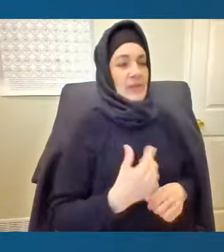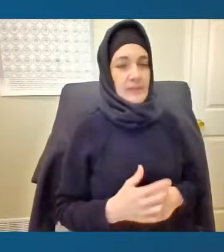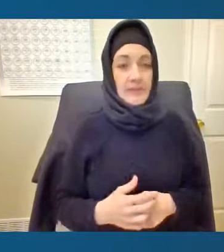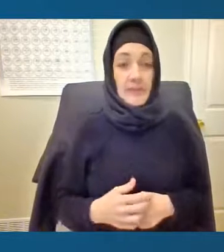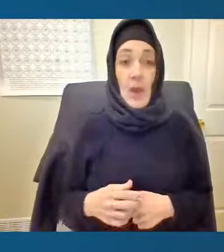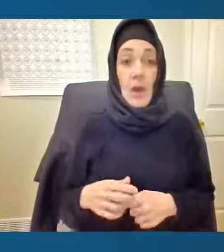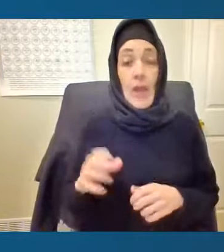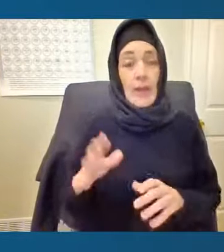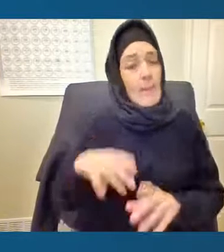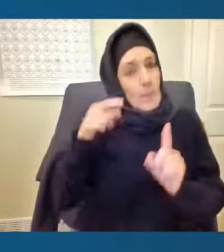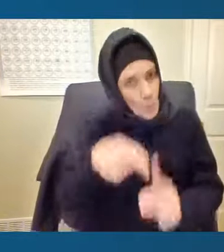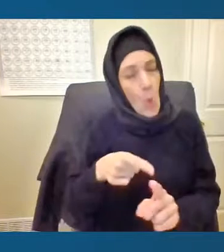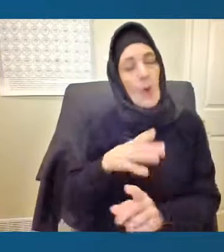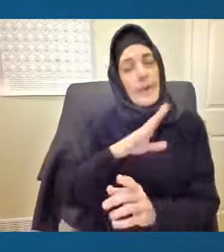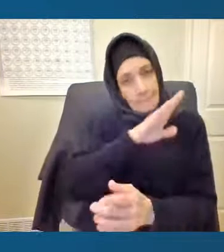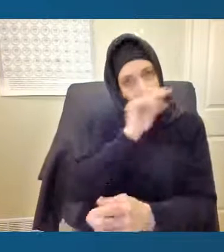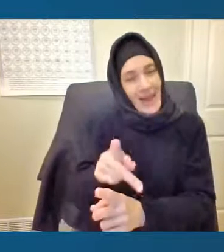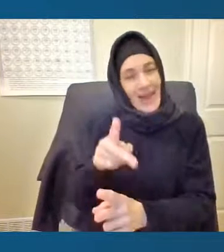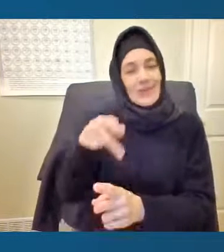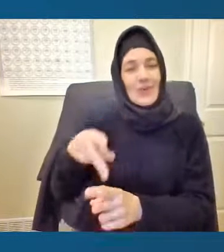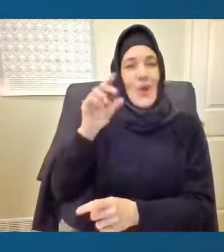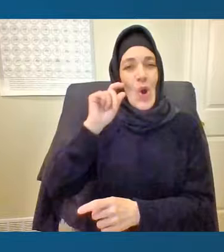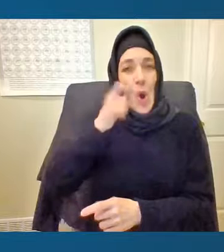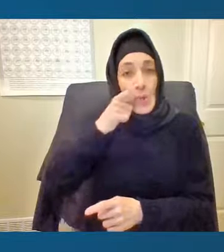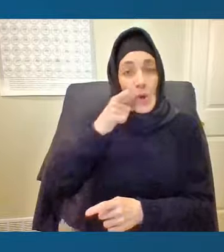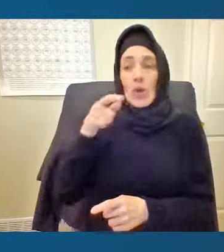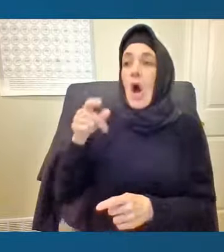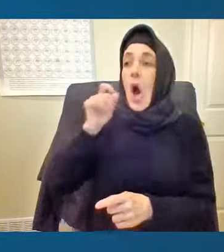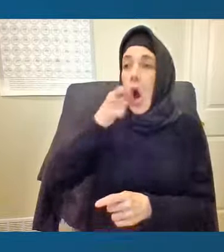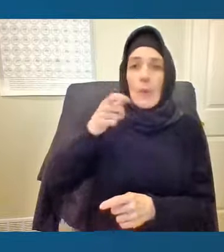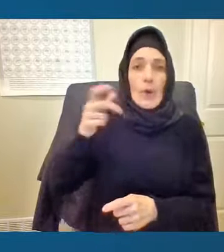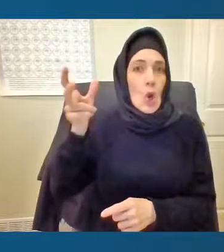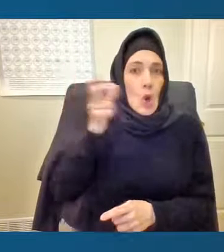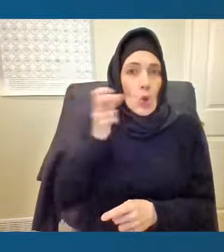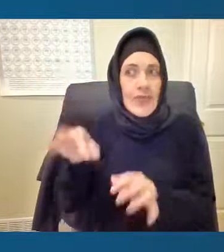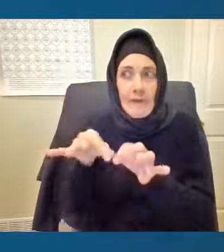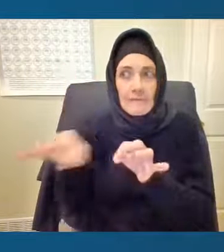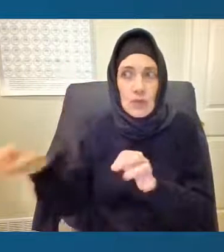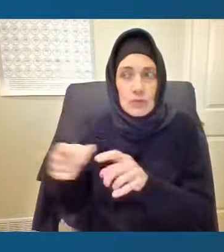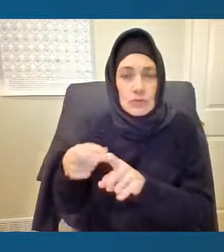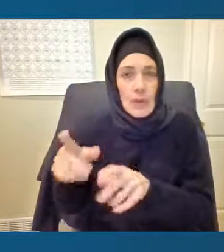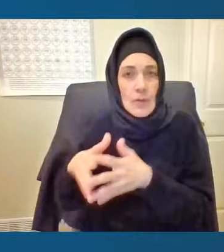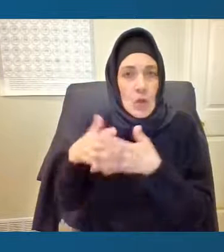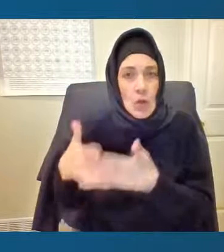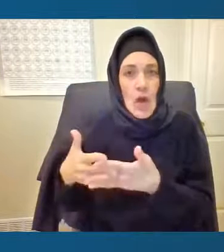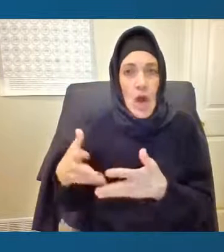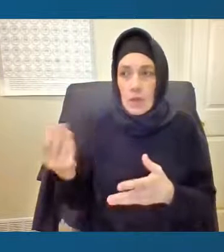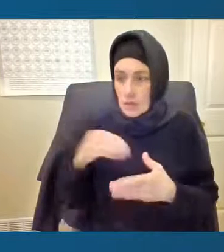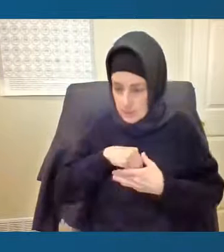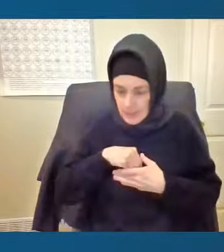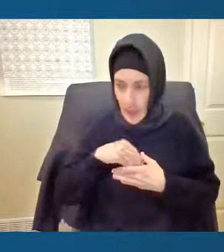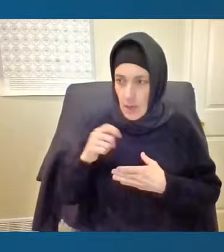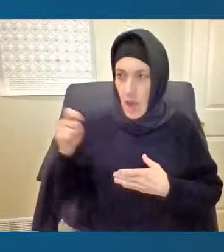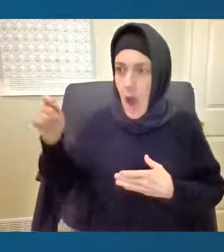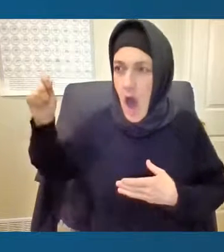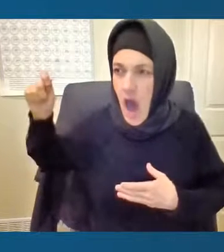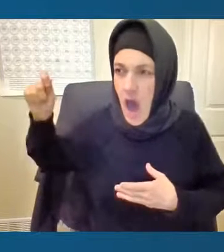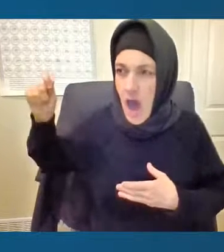just stopped. It was just like something inside of him triggered. There was one more story about this. Can I share one more